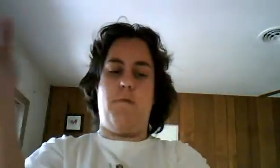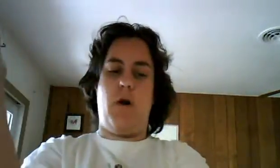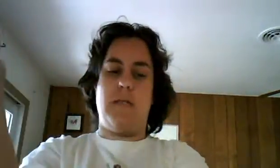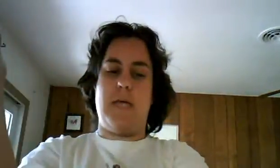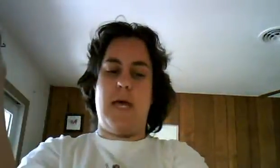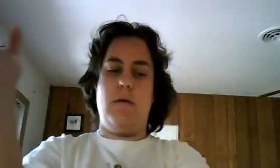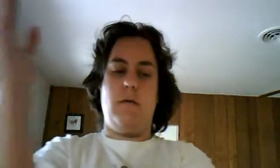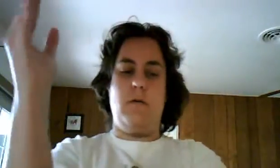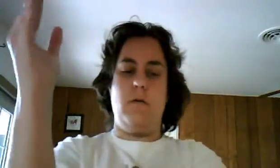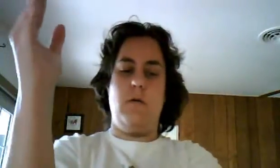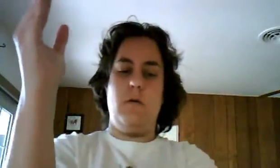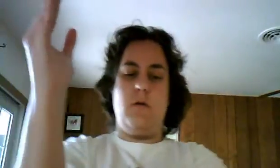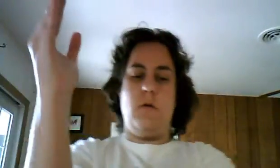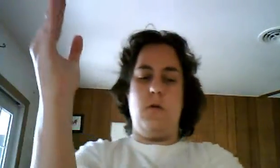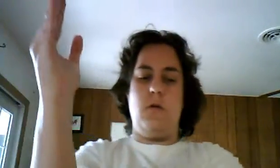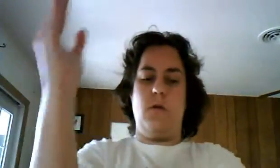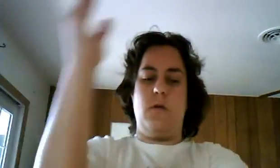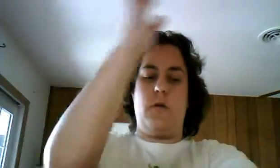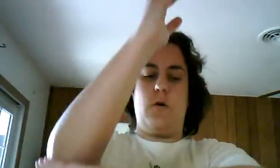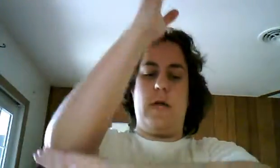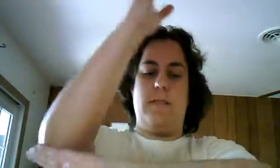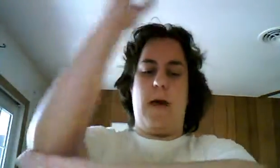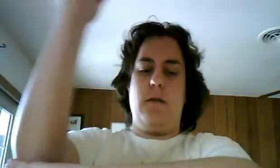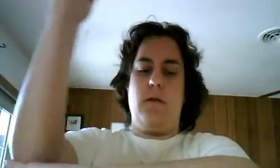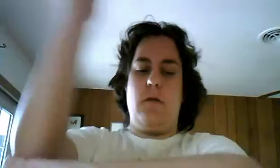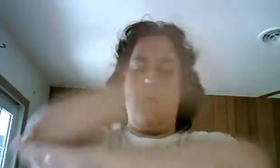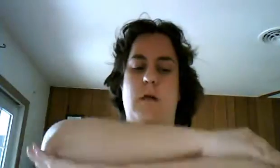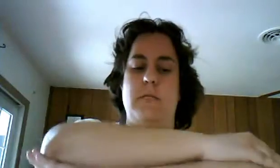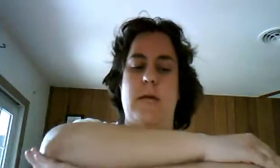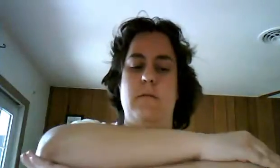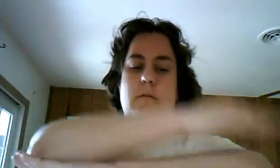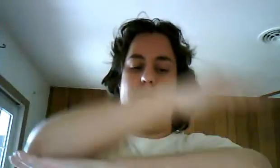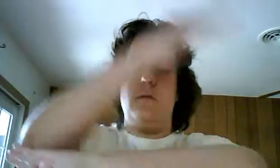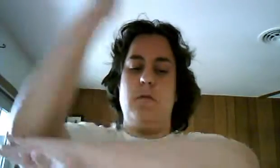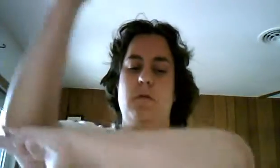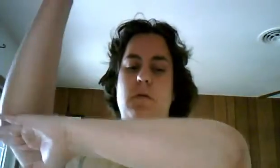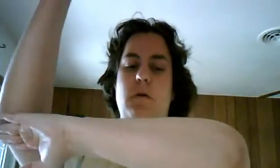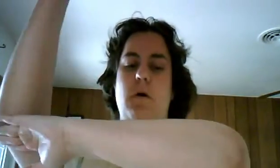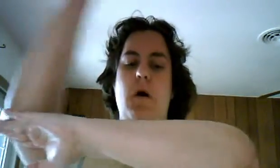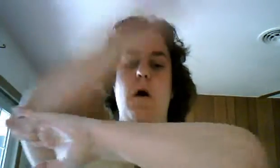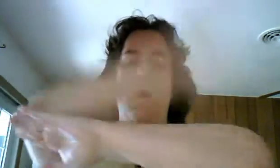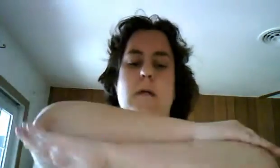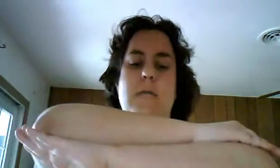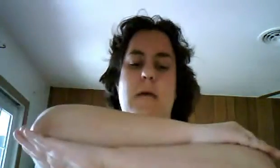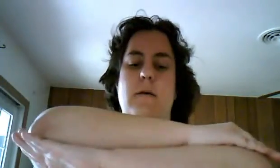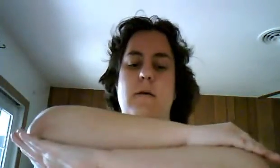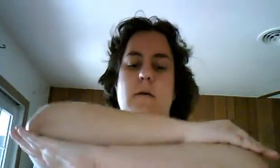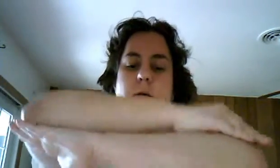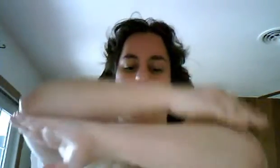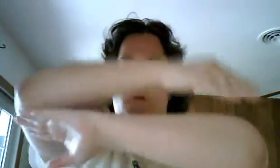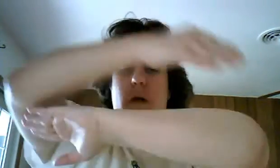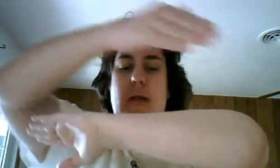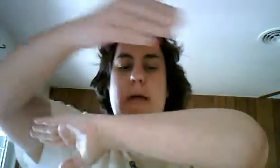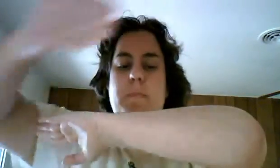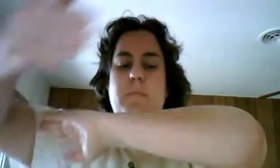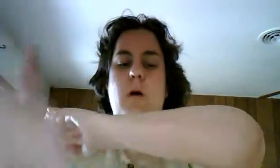all day, you're gonna go like that. All day. All day. For all night,